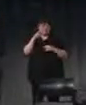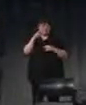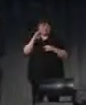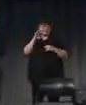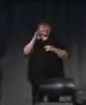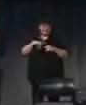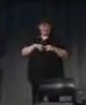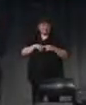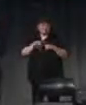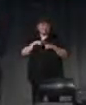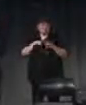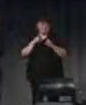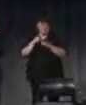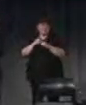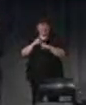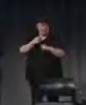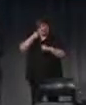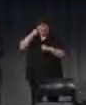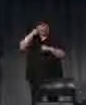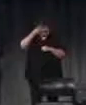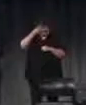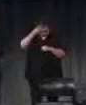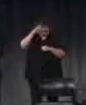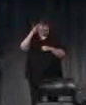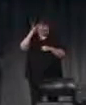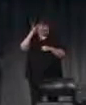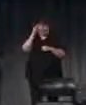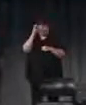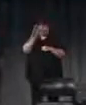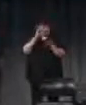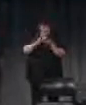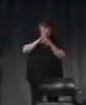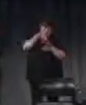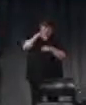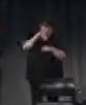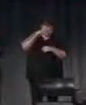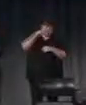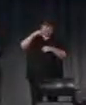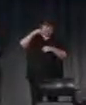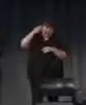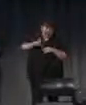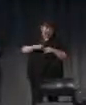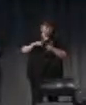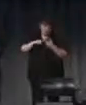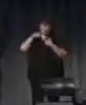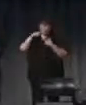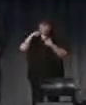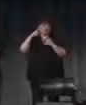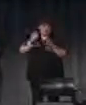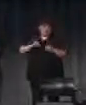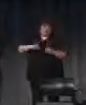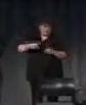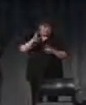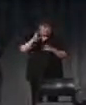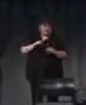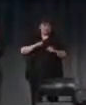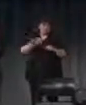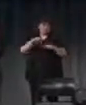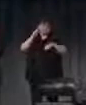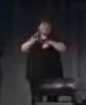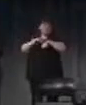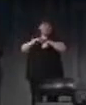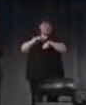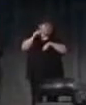to make sense of hearing, whether in terms of pitch, you need frequency. Frequency takes place over time, so you need time to